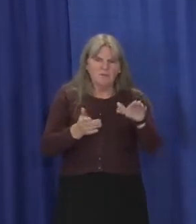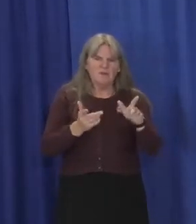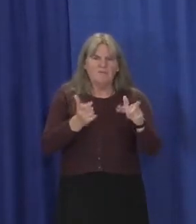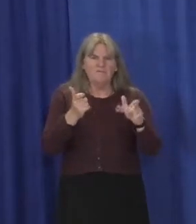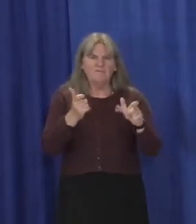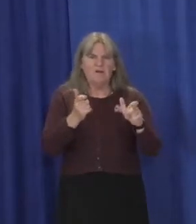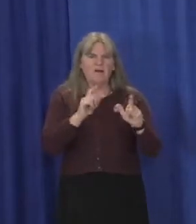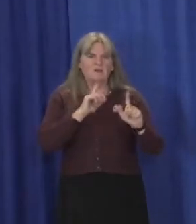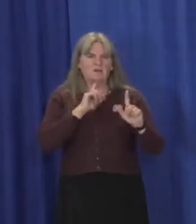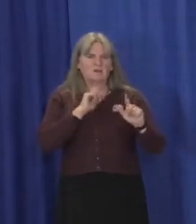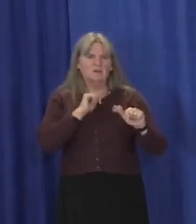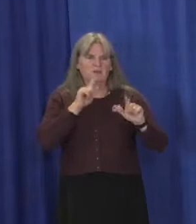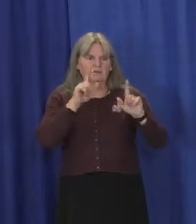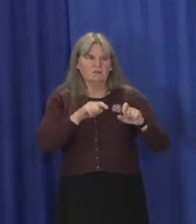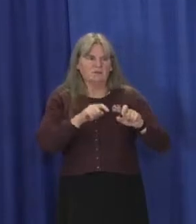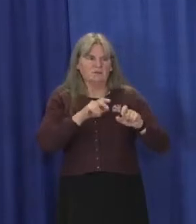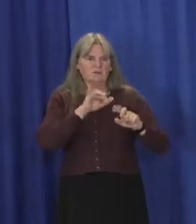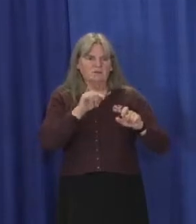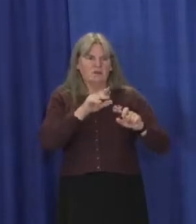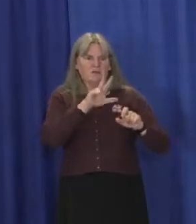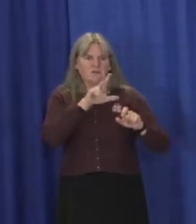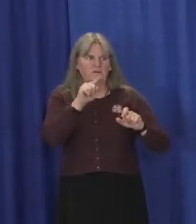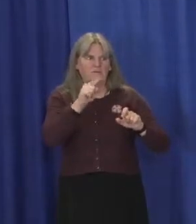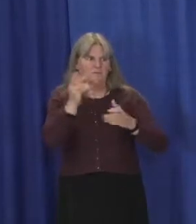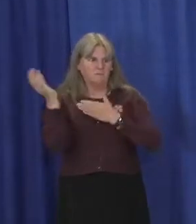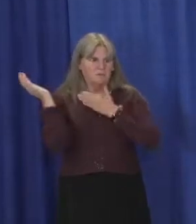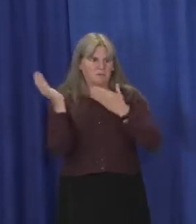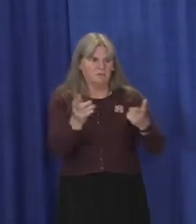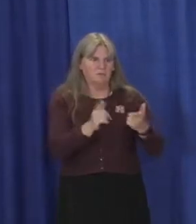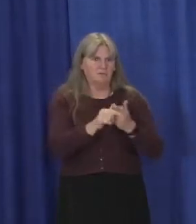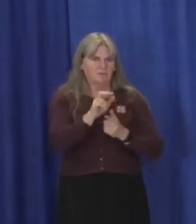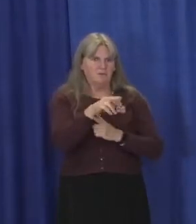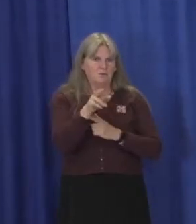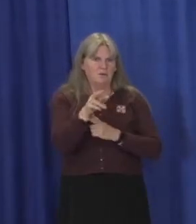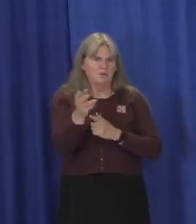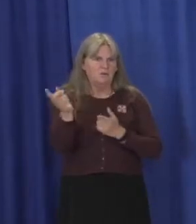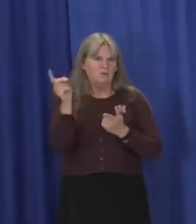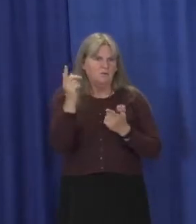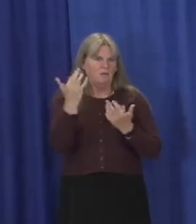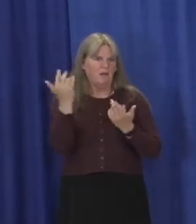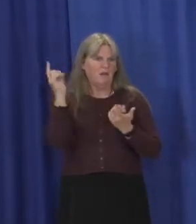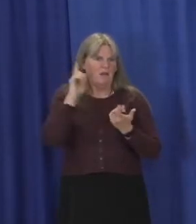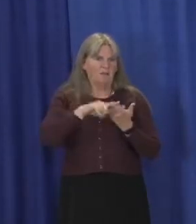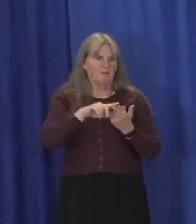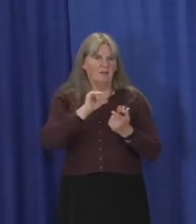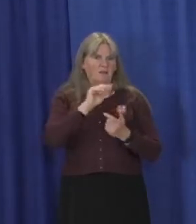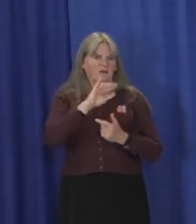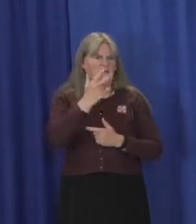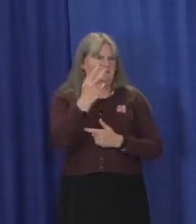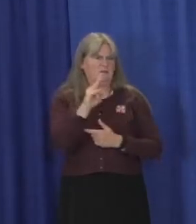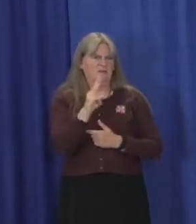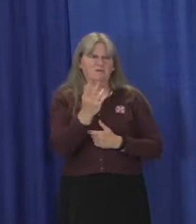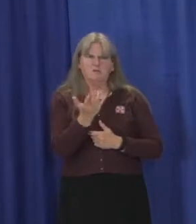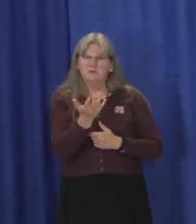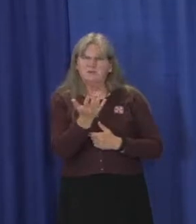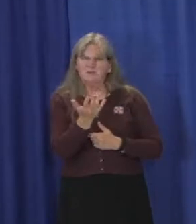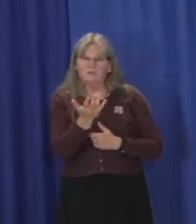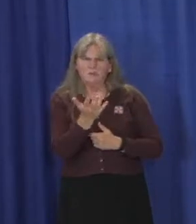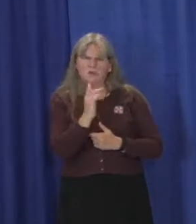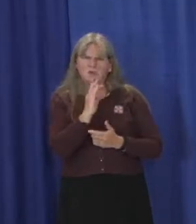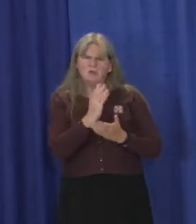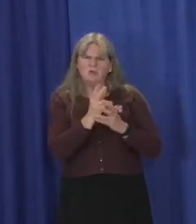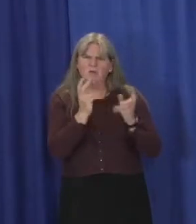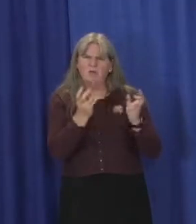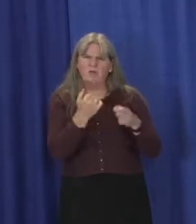testing response on July 31st, but that wasn't granted until August 17th. I'm hoping you could talk about